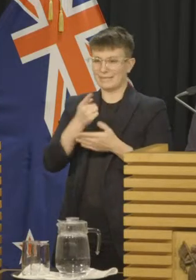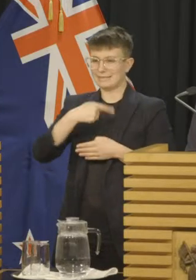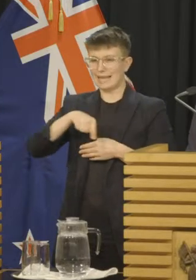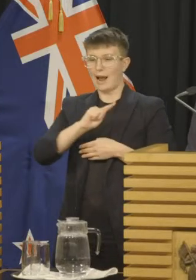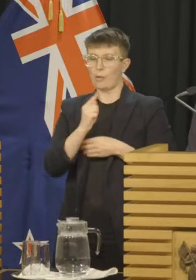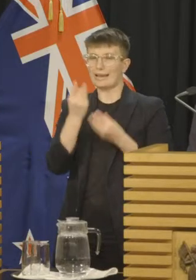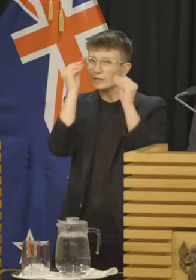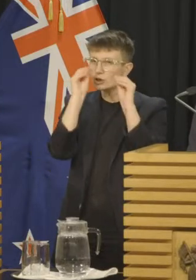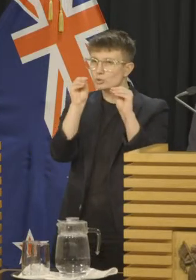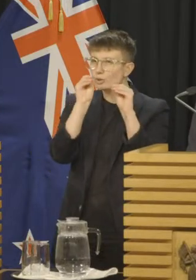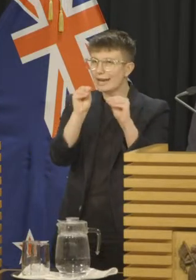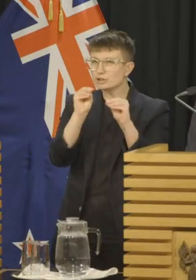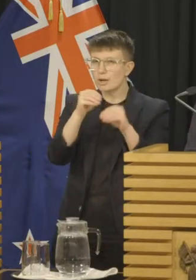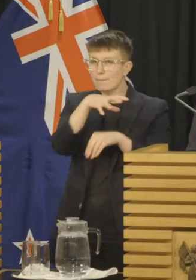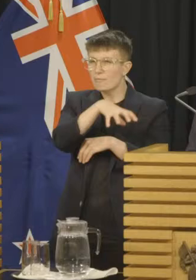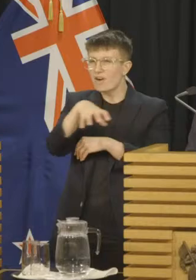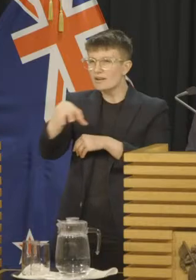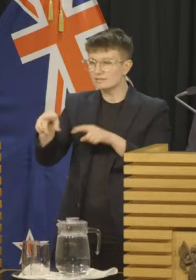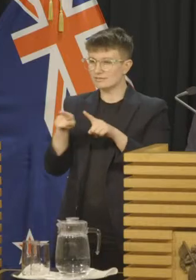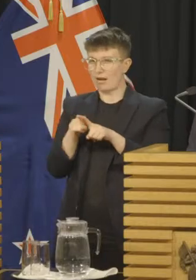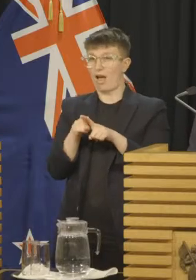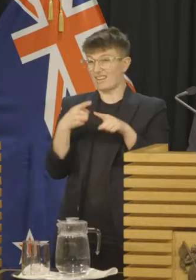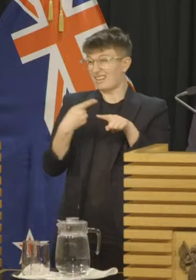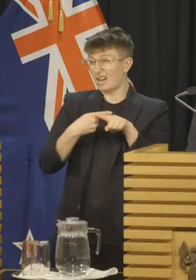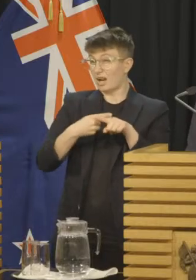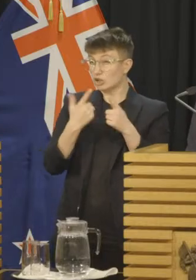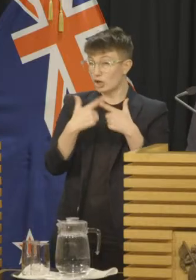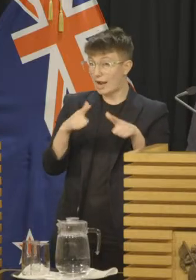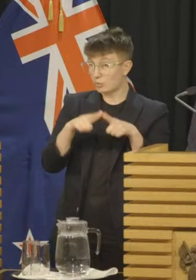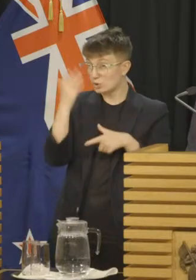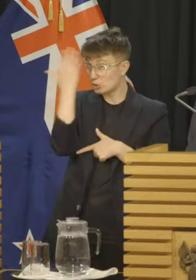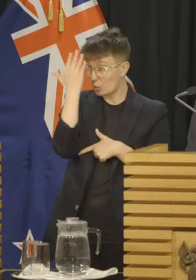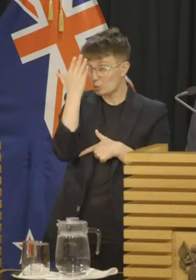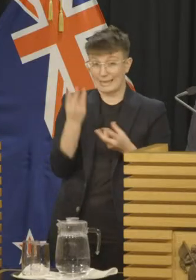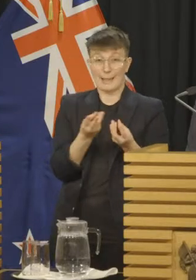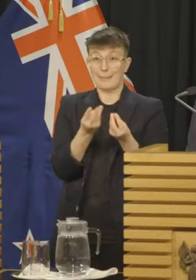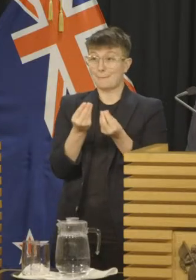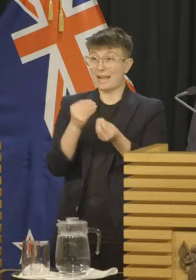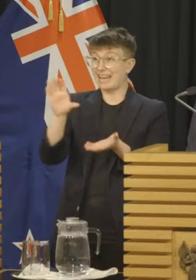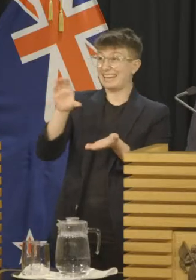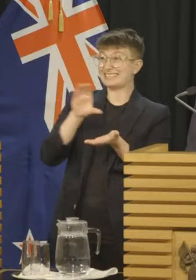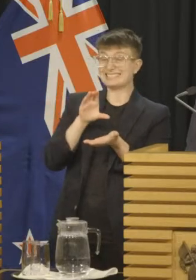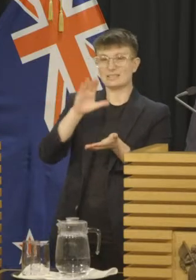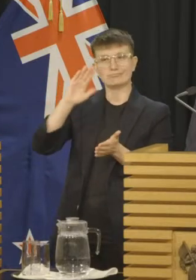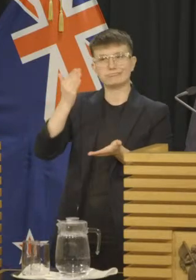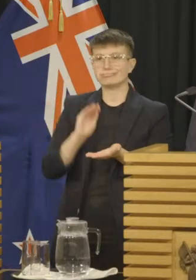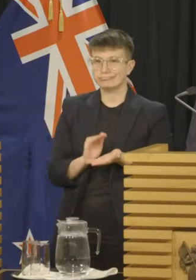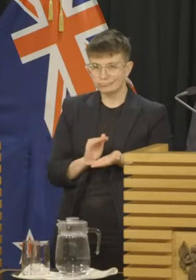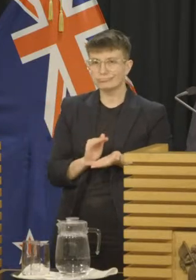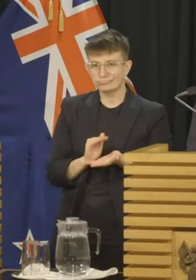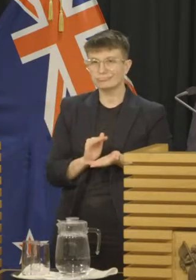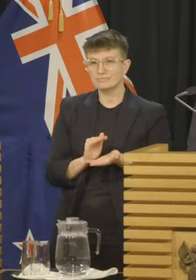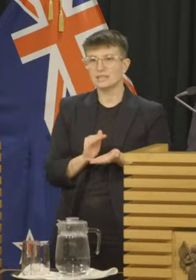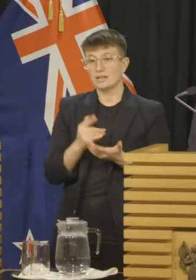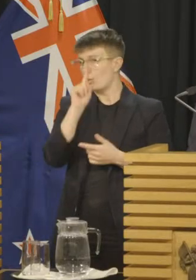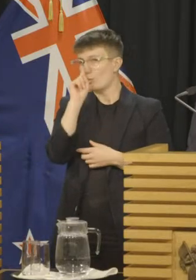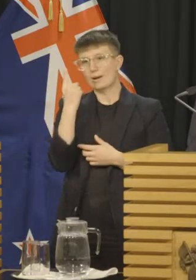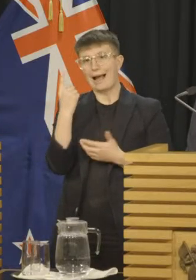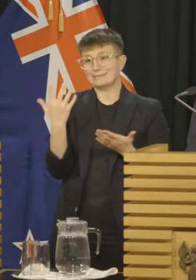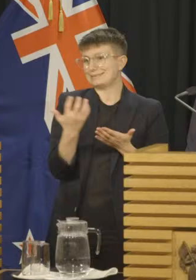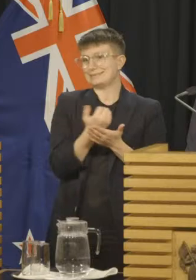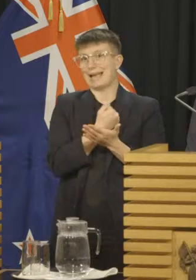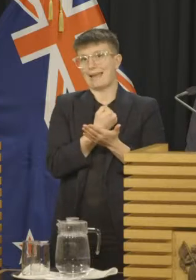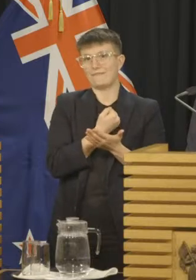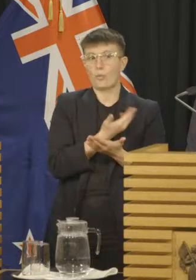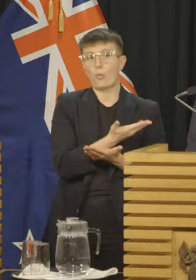schools, have suffered a sudden and dramatic loss of their revenue. We won't be able to save every single job in